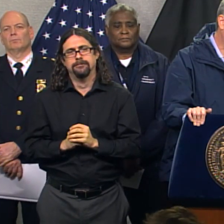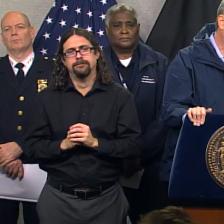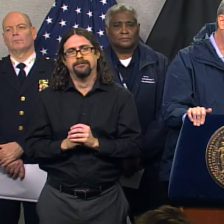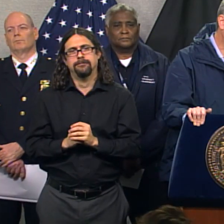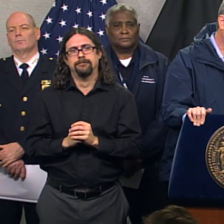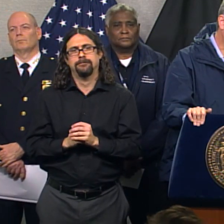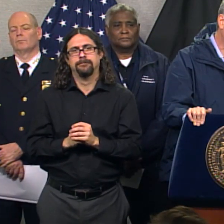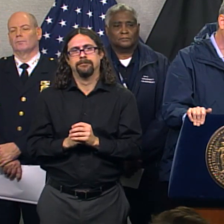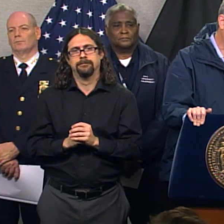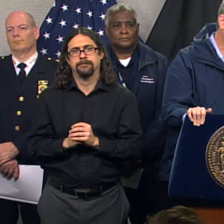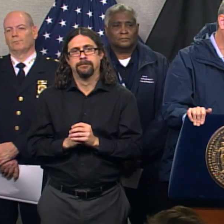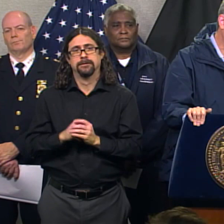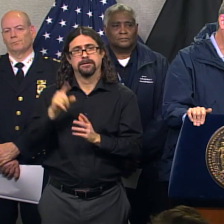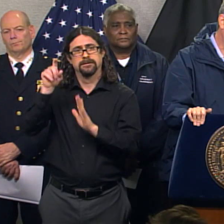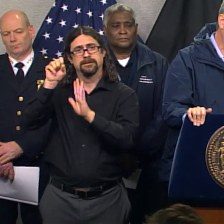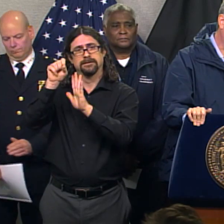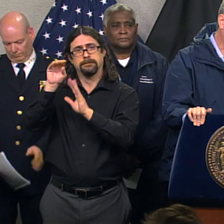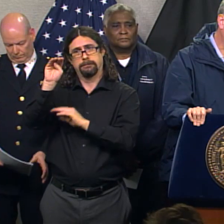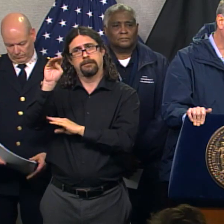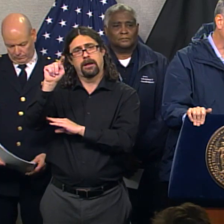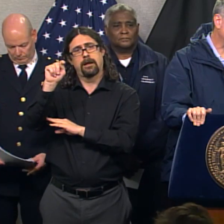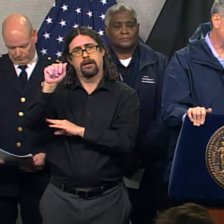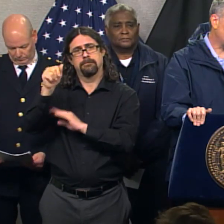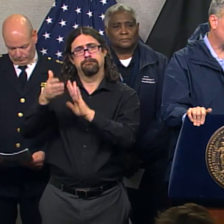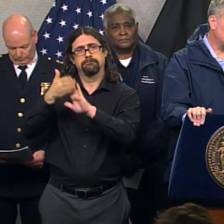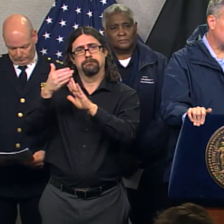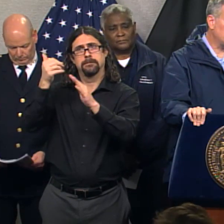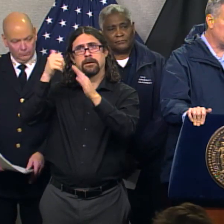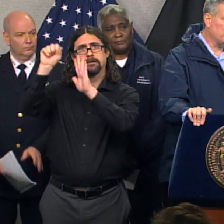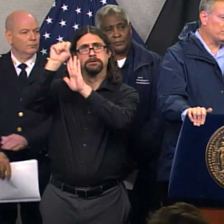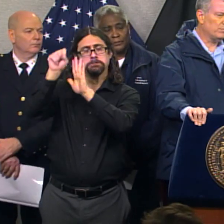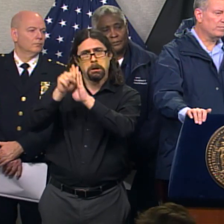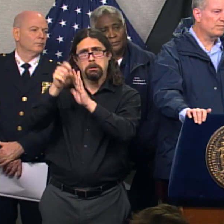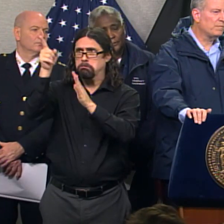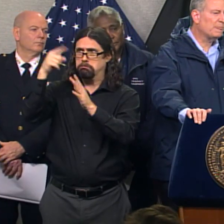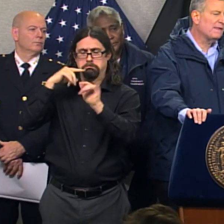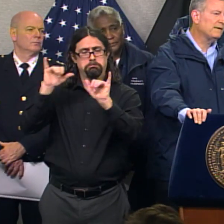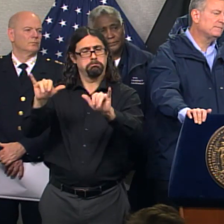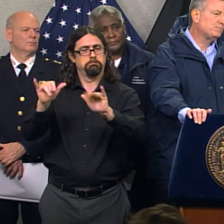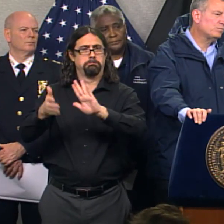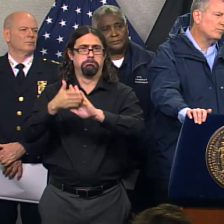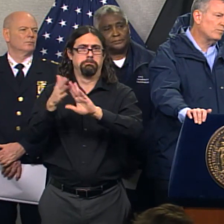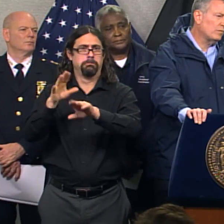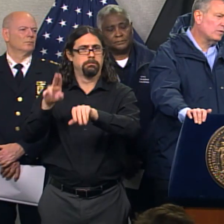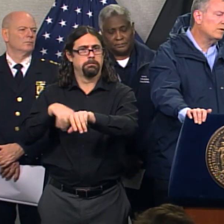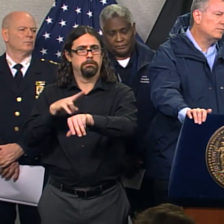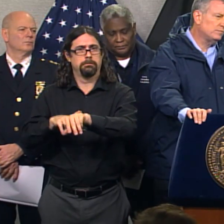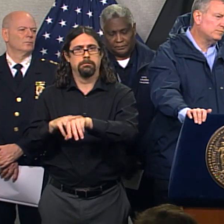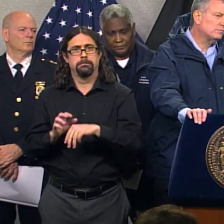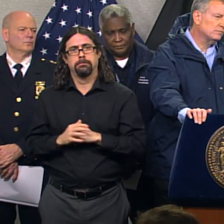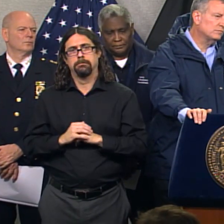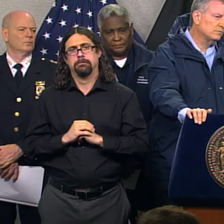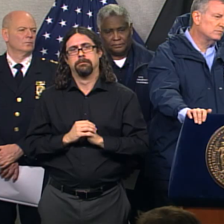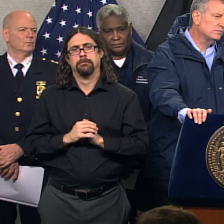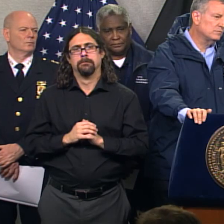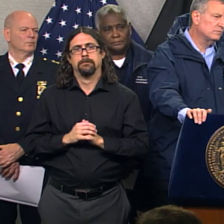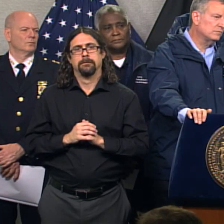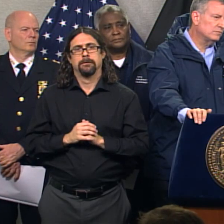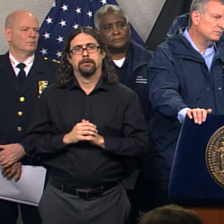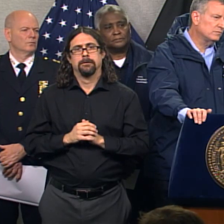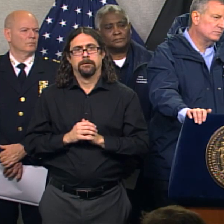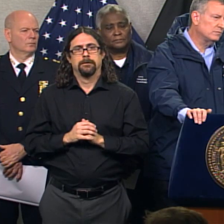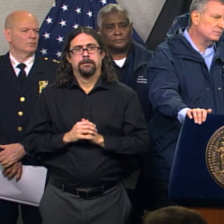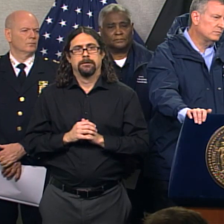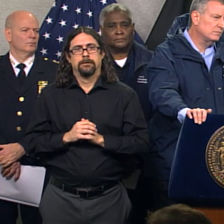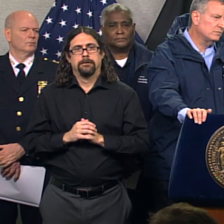much on normal schedule. So I think we're all very much on the same page. The governor, I think, is scheduled to speak at noon about the storm. Have you